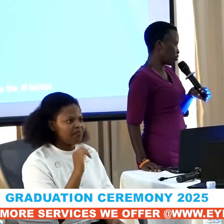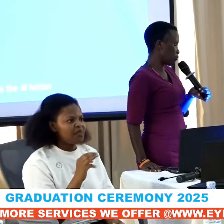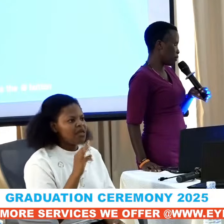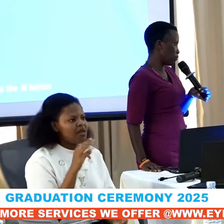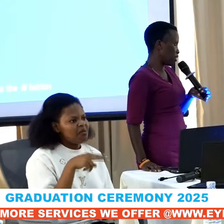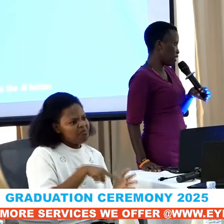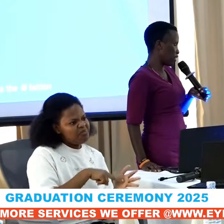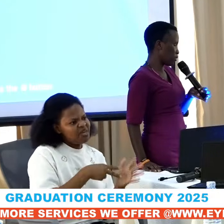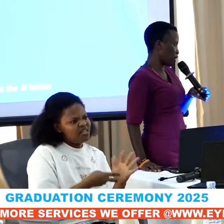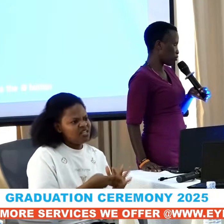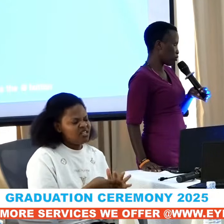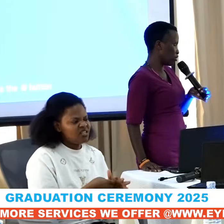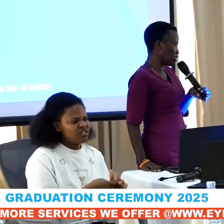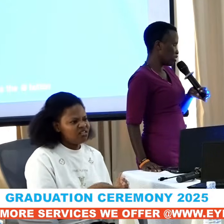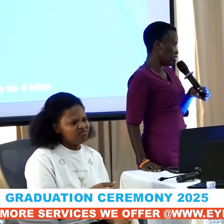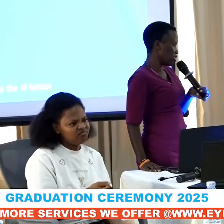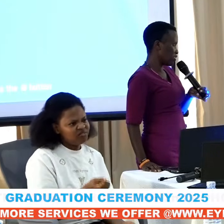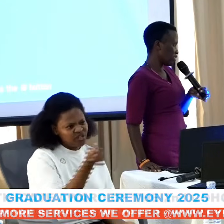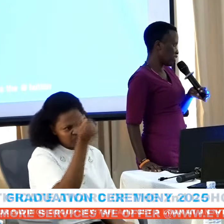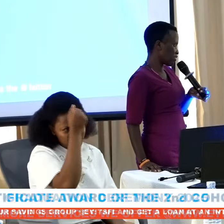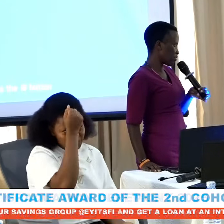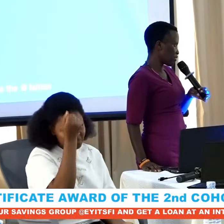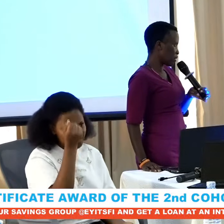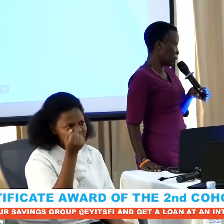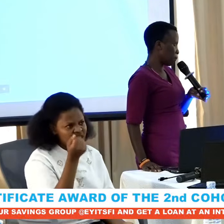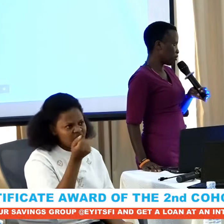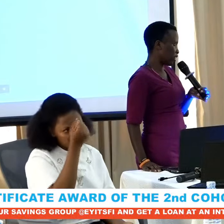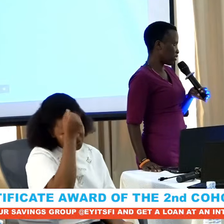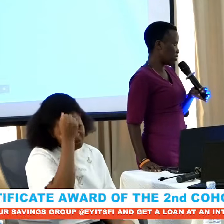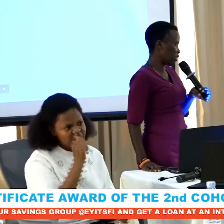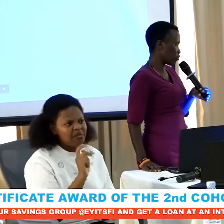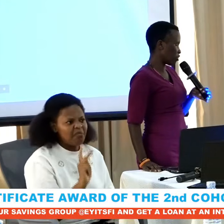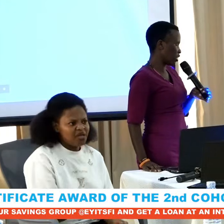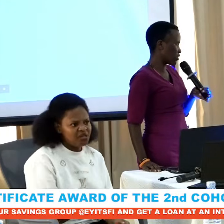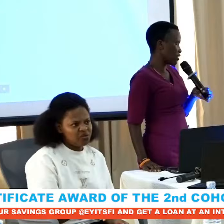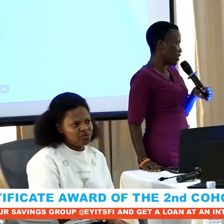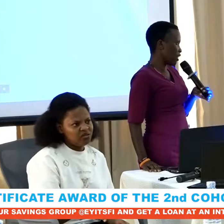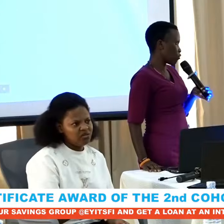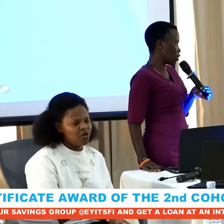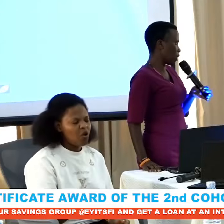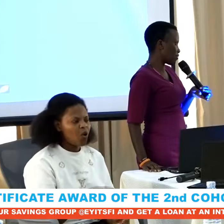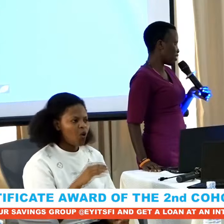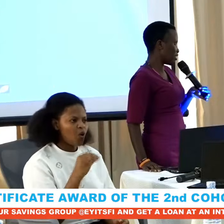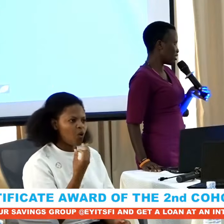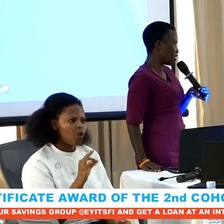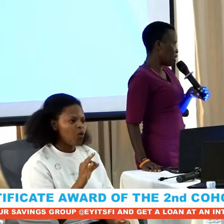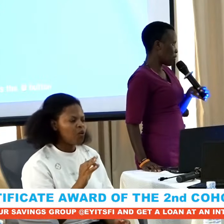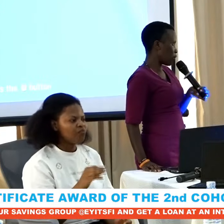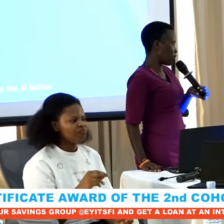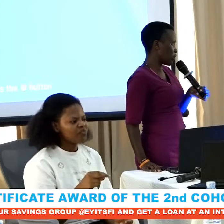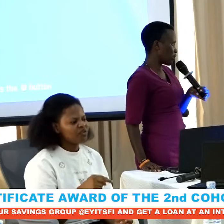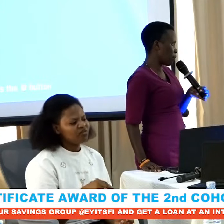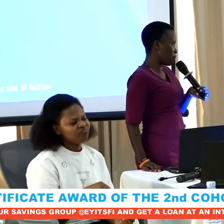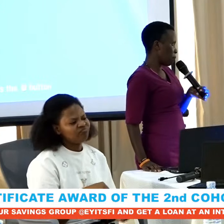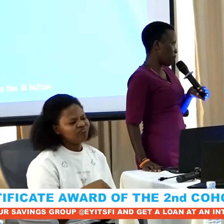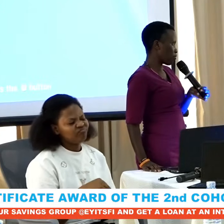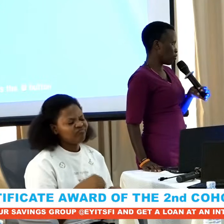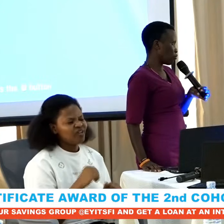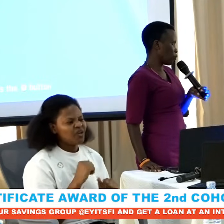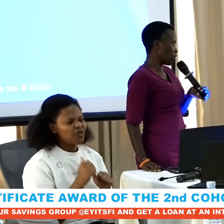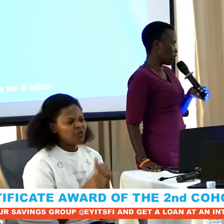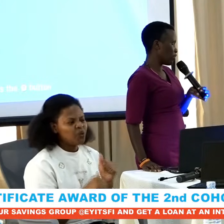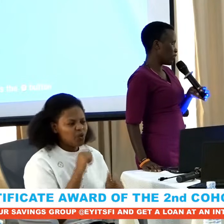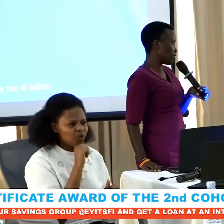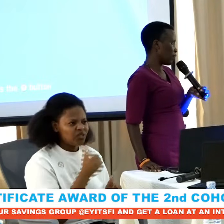person, it may mean that person is less important in the society. That's why we are saying, we are calling them